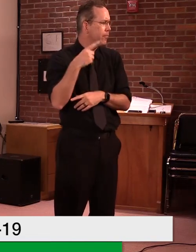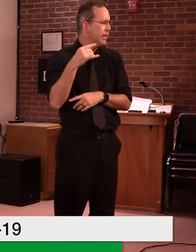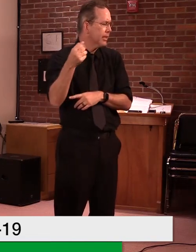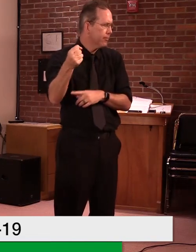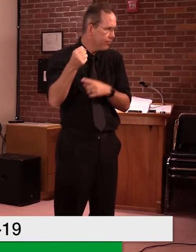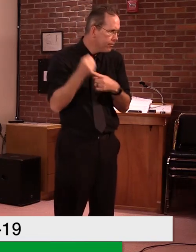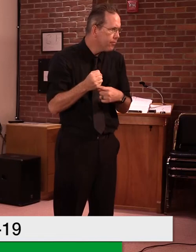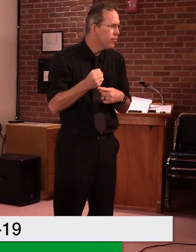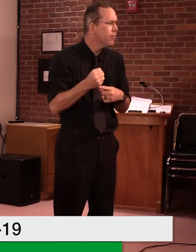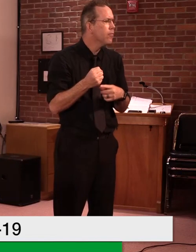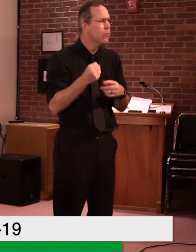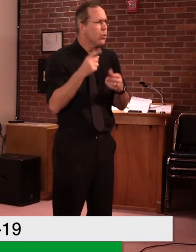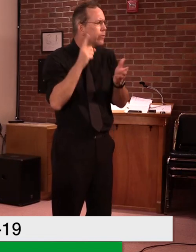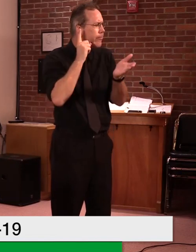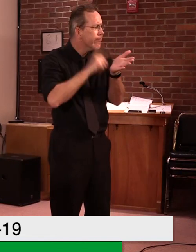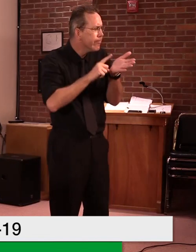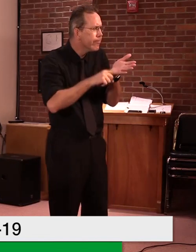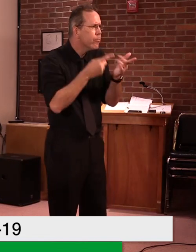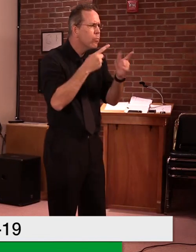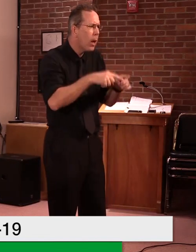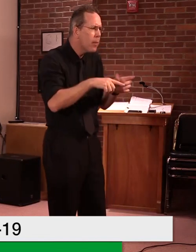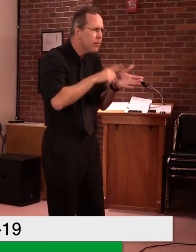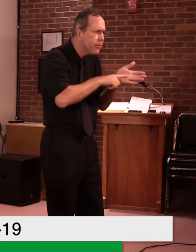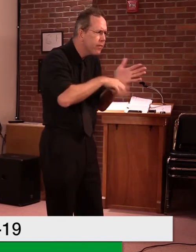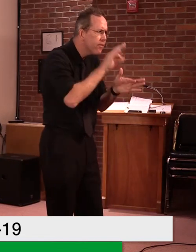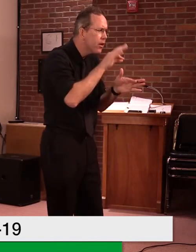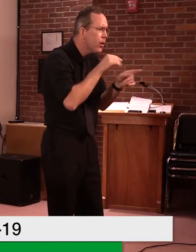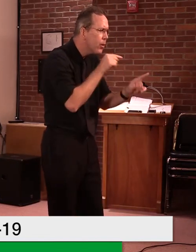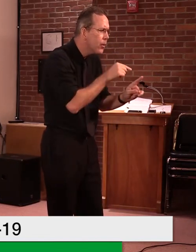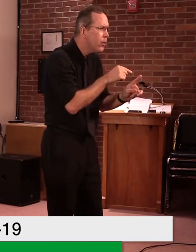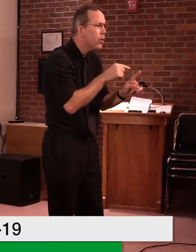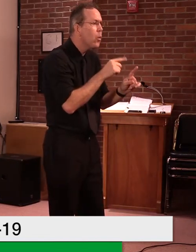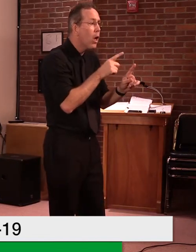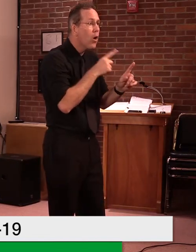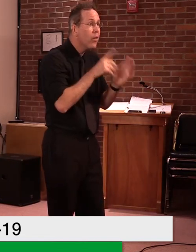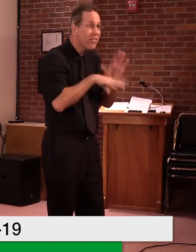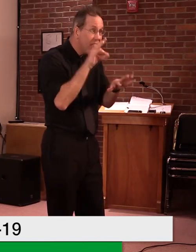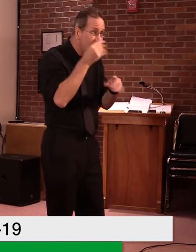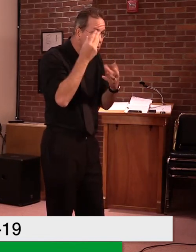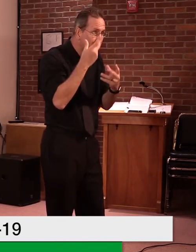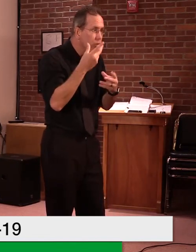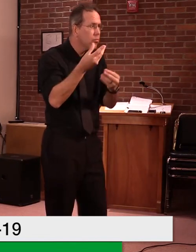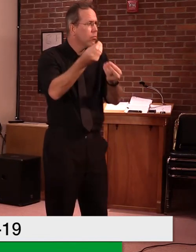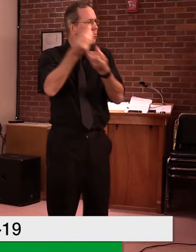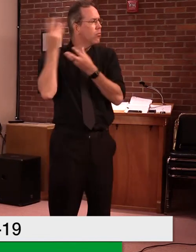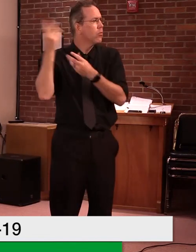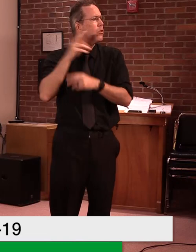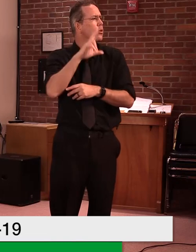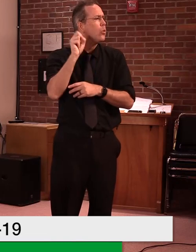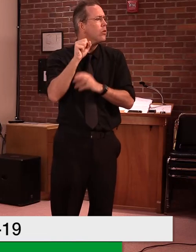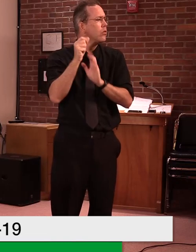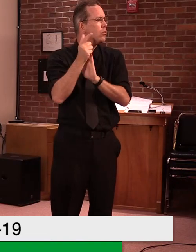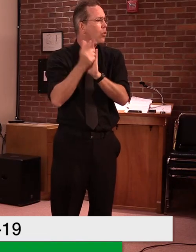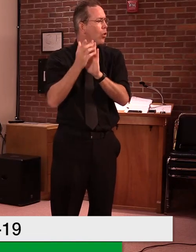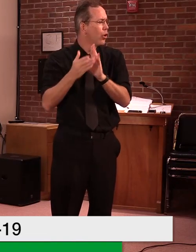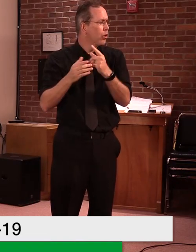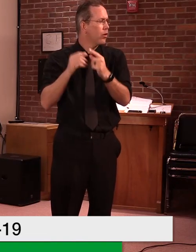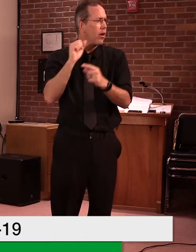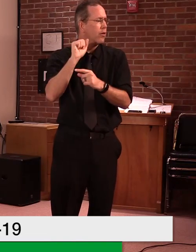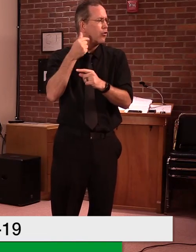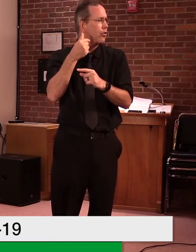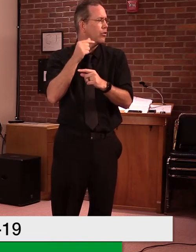share any findings that they have with the U.S. Attorney and the Attorney General if warranted.